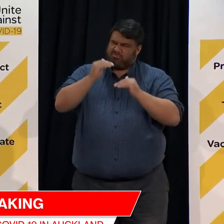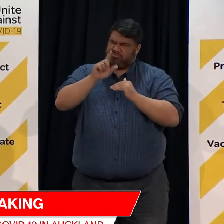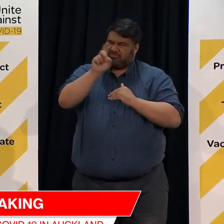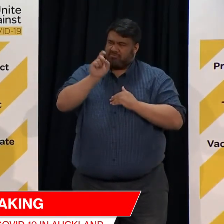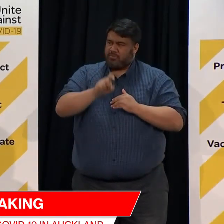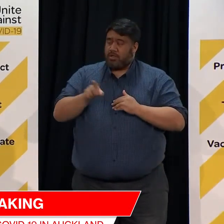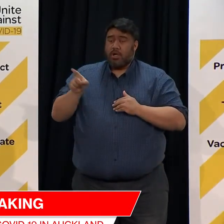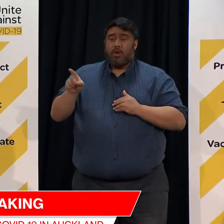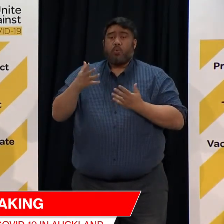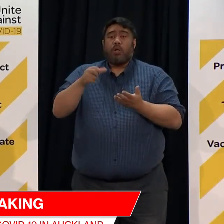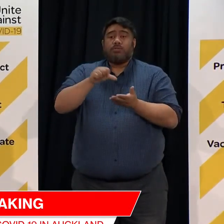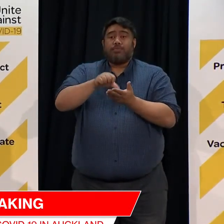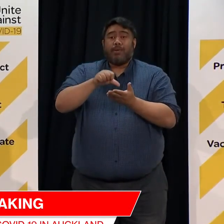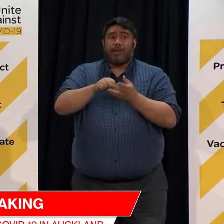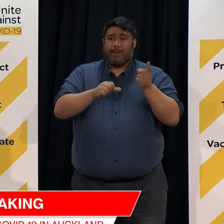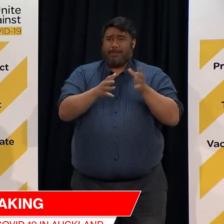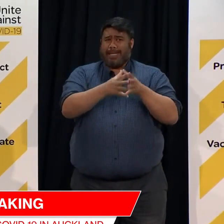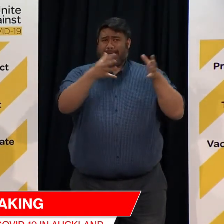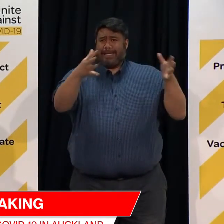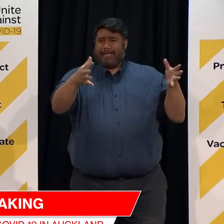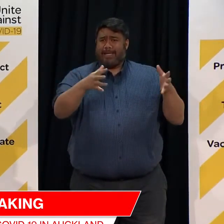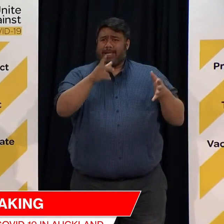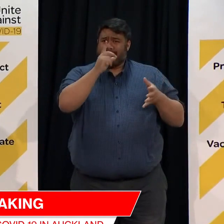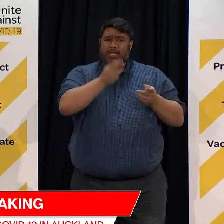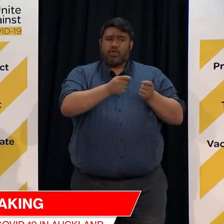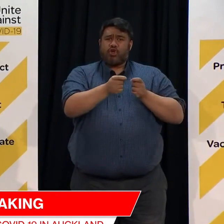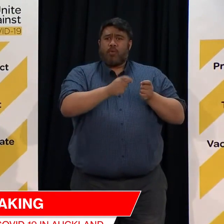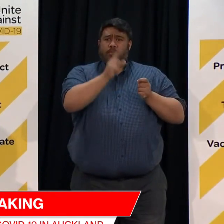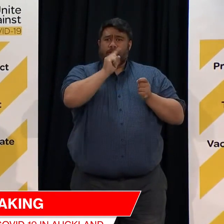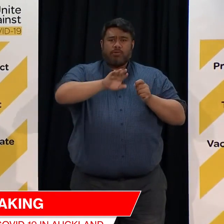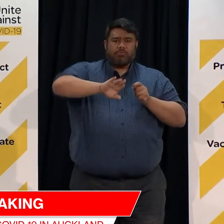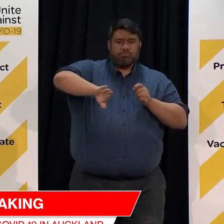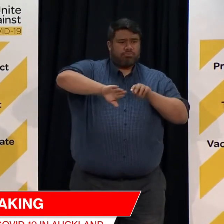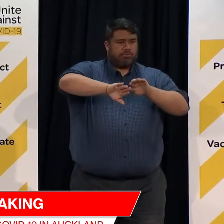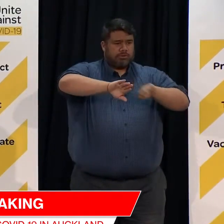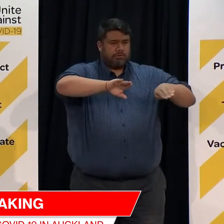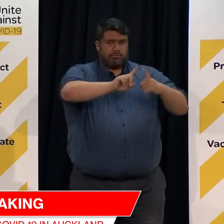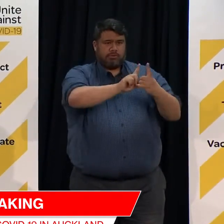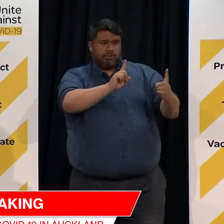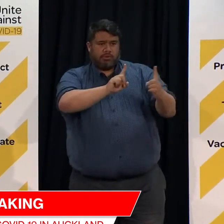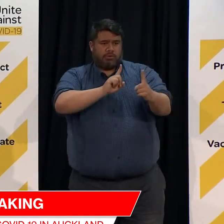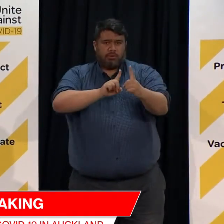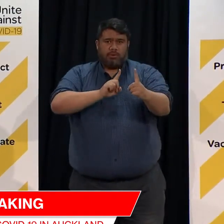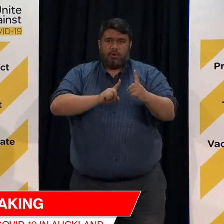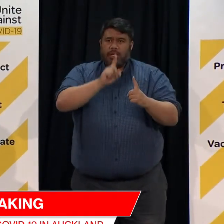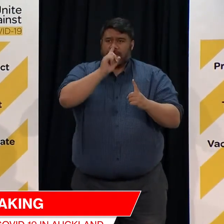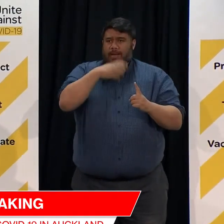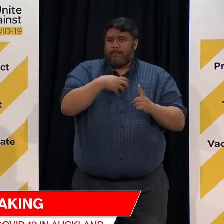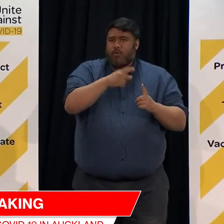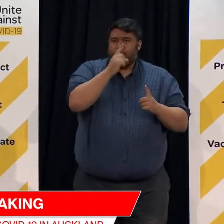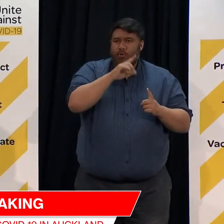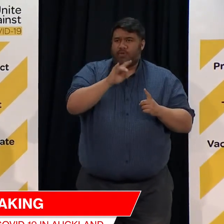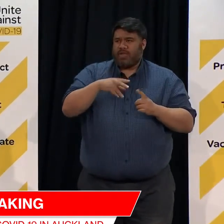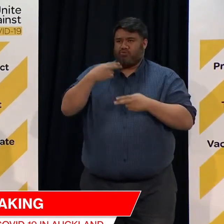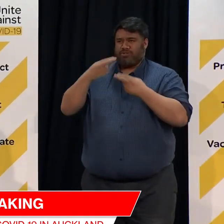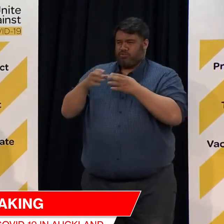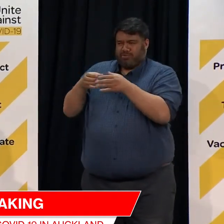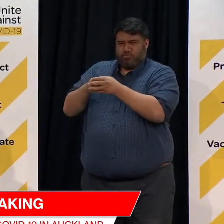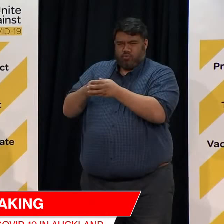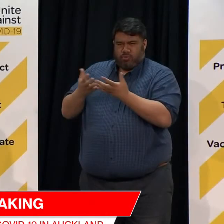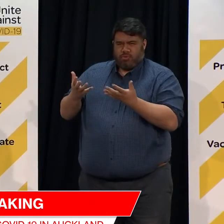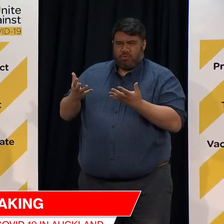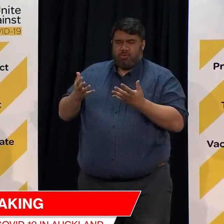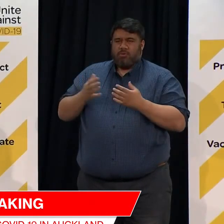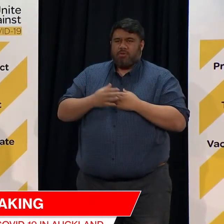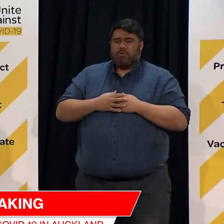accommodate a much bigger number of people with all of the distancing measures in place and so on, compared to a restaurant. A hospitality